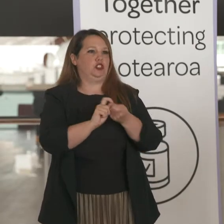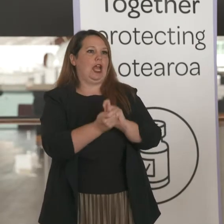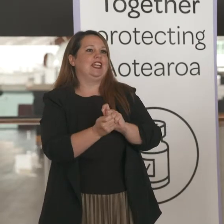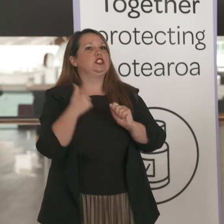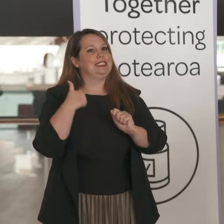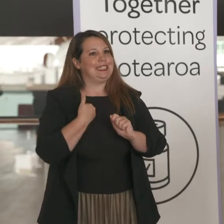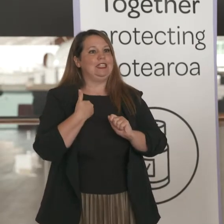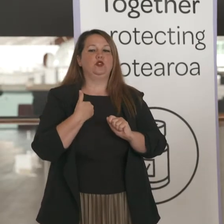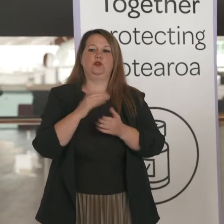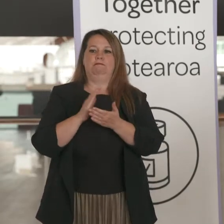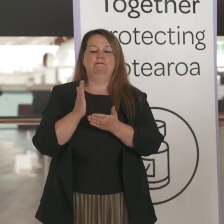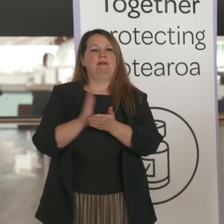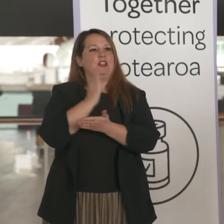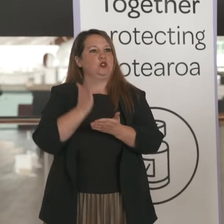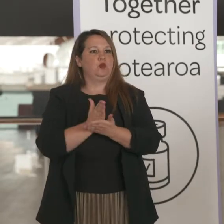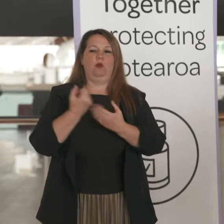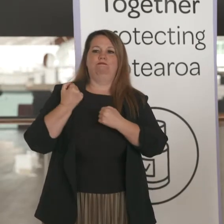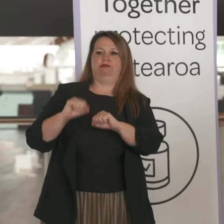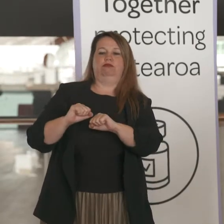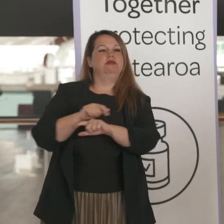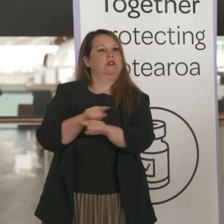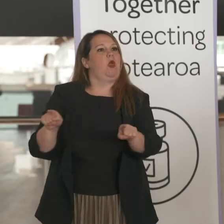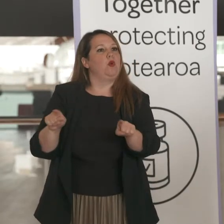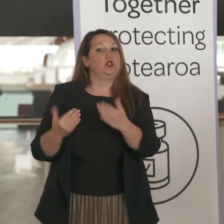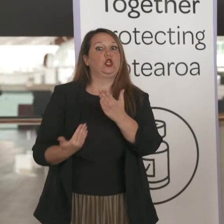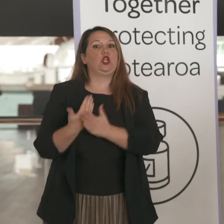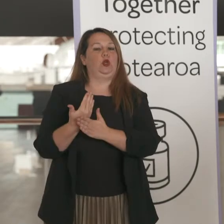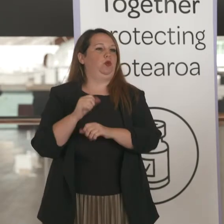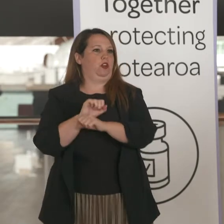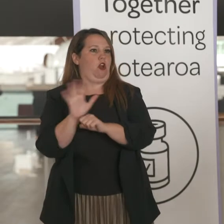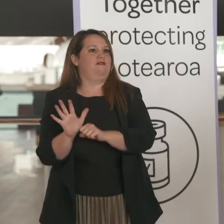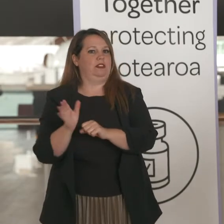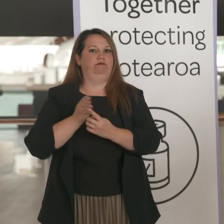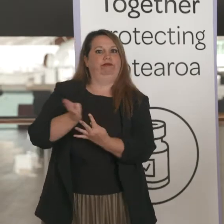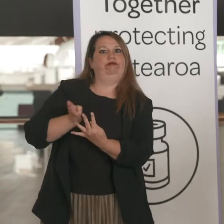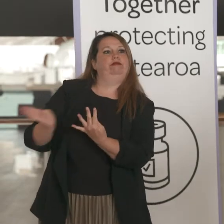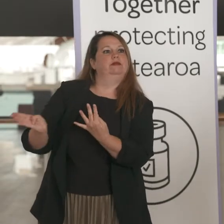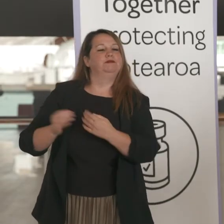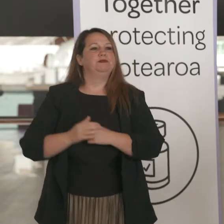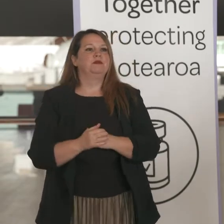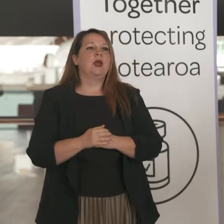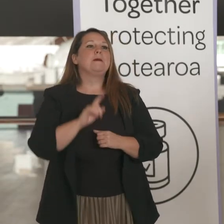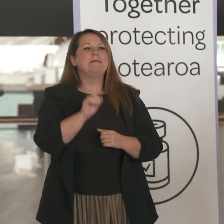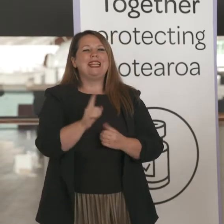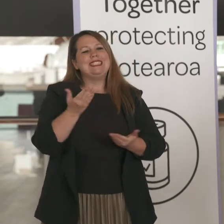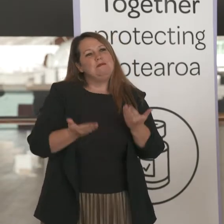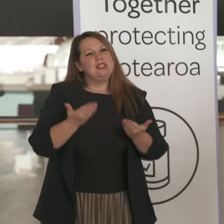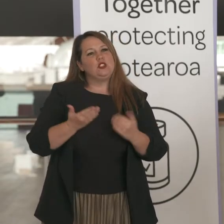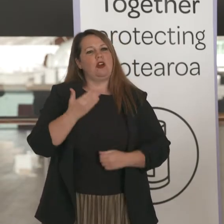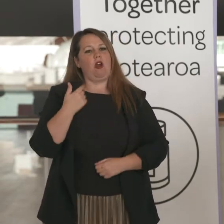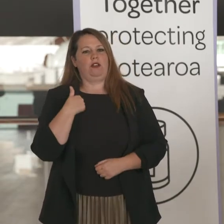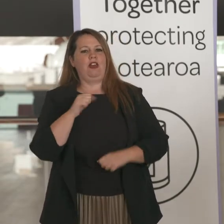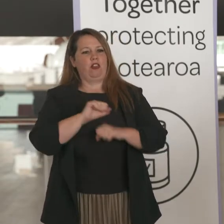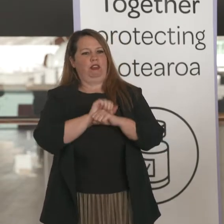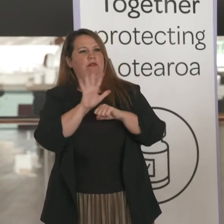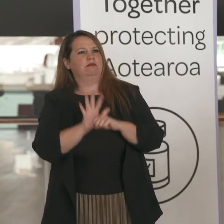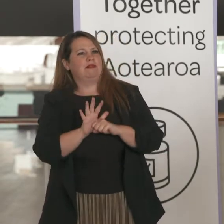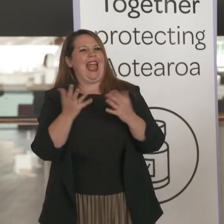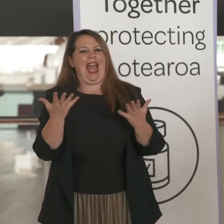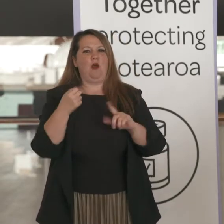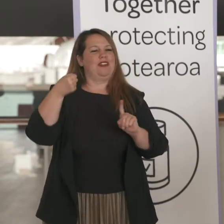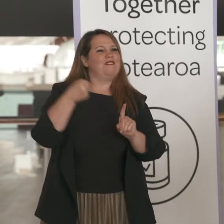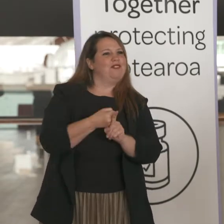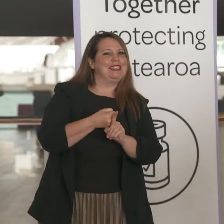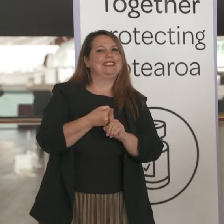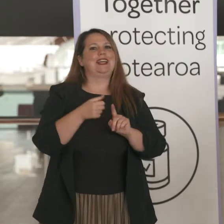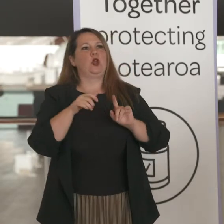those. However, it all depends on how much trouble the virus is causing and in whom. Once most people in the world